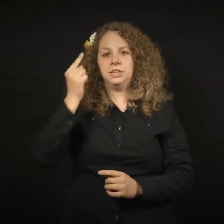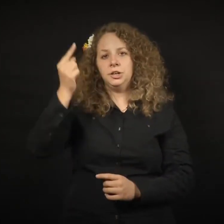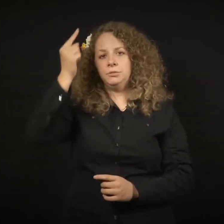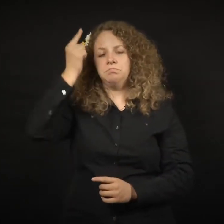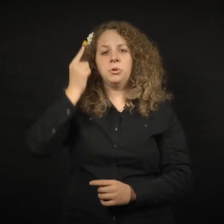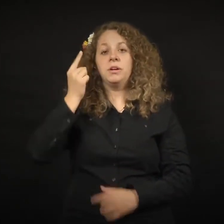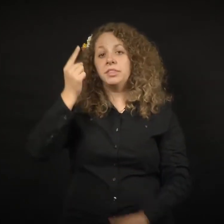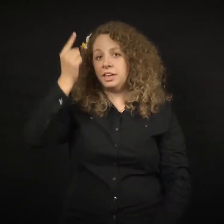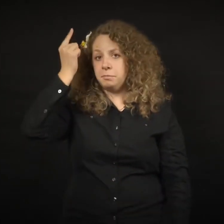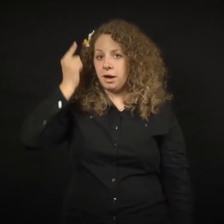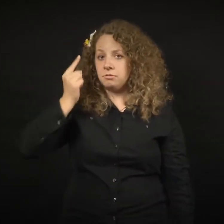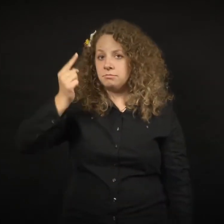Consider or think about.